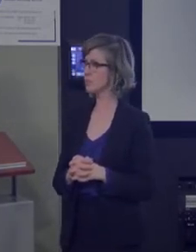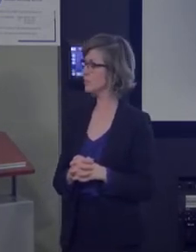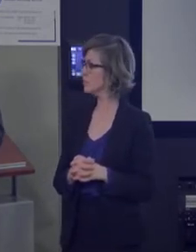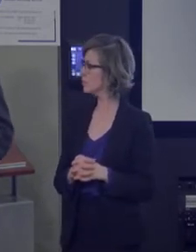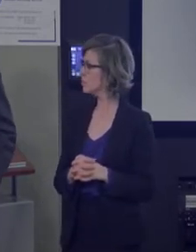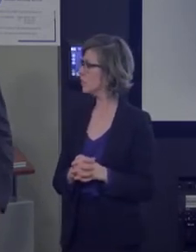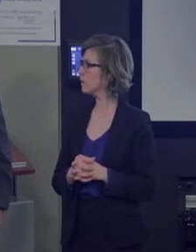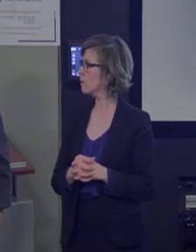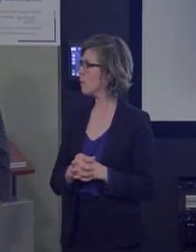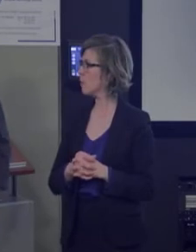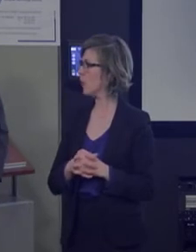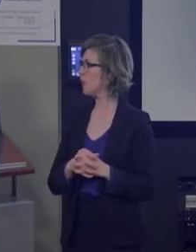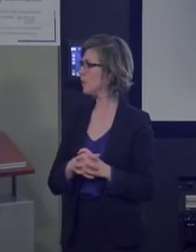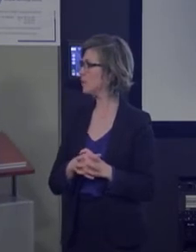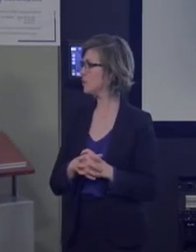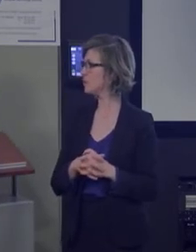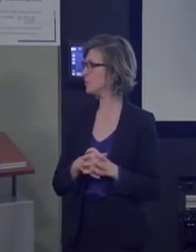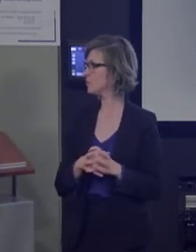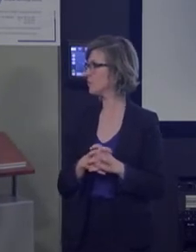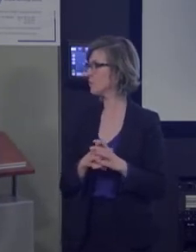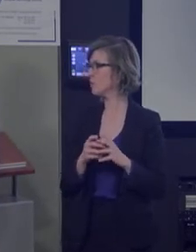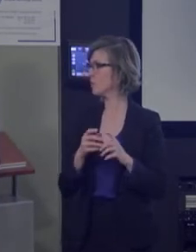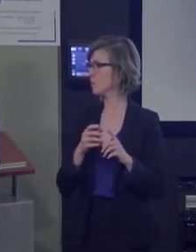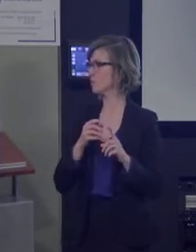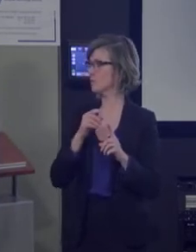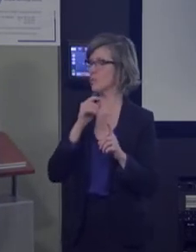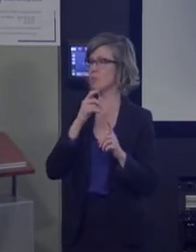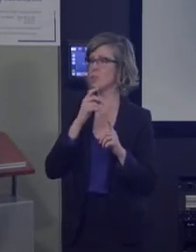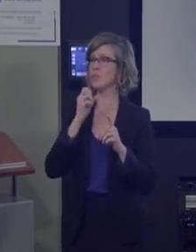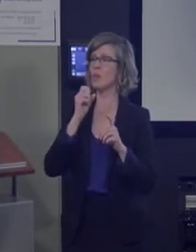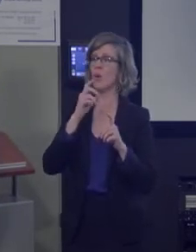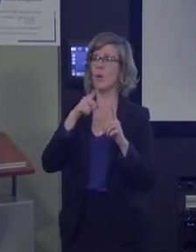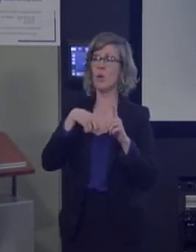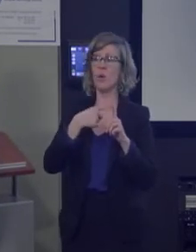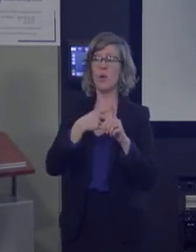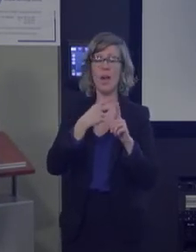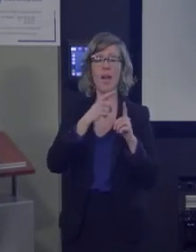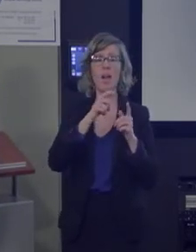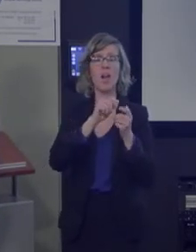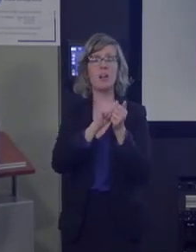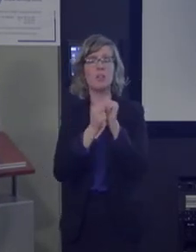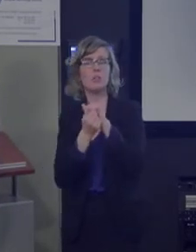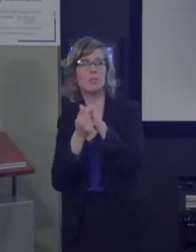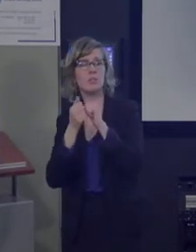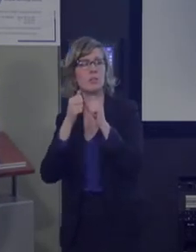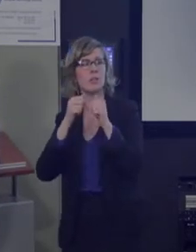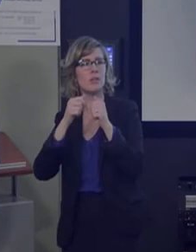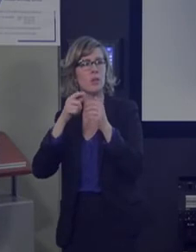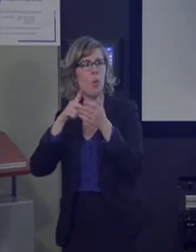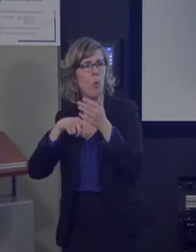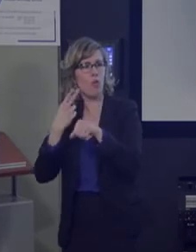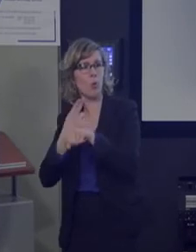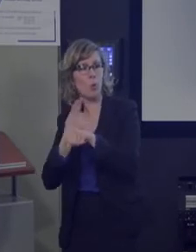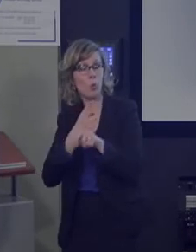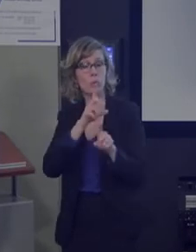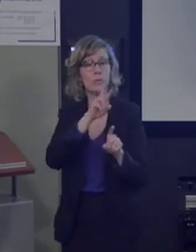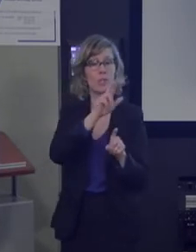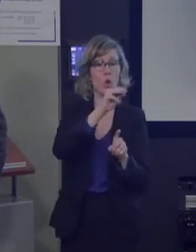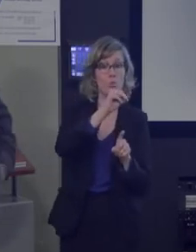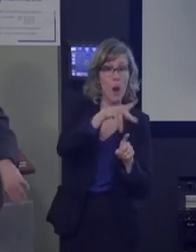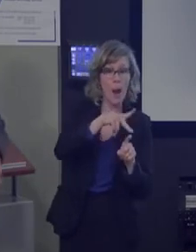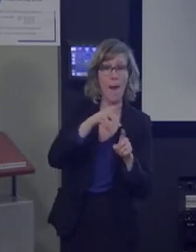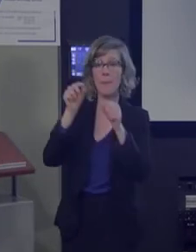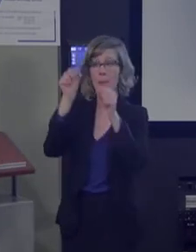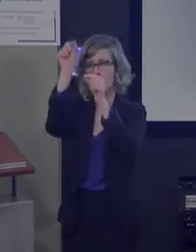Even when we swap domains, these children are doing experiments with ramps, these children are doing experiments with pendulums.